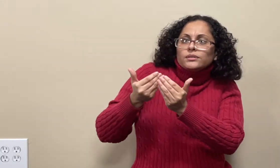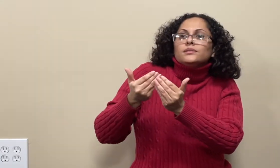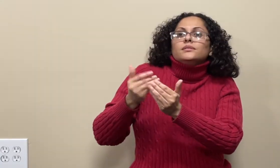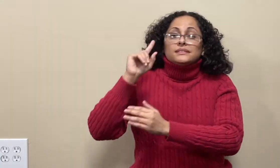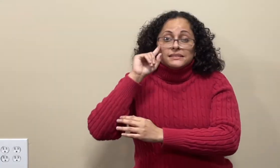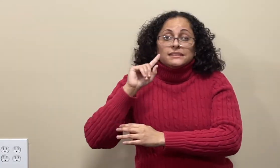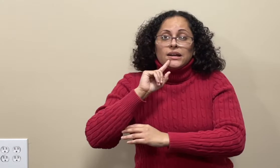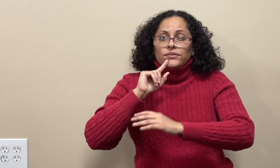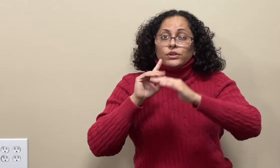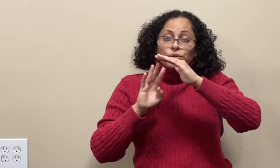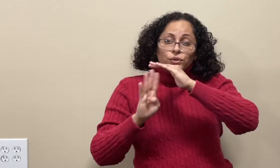citizens in general.